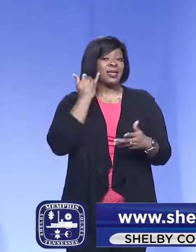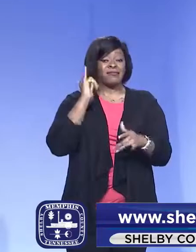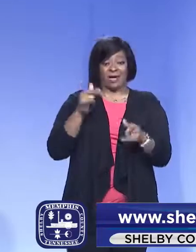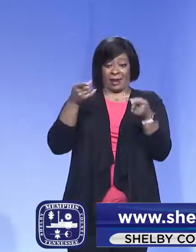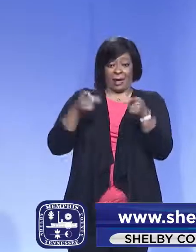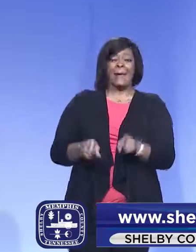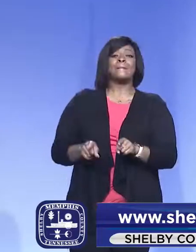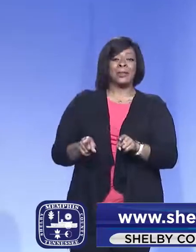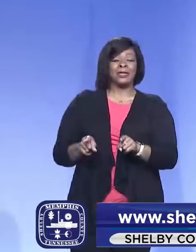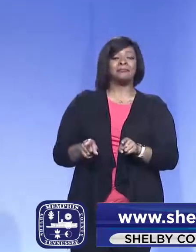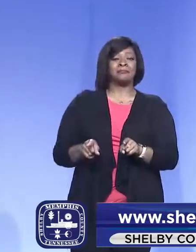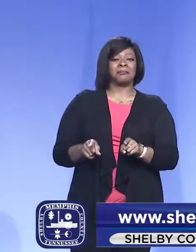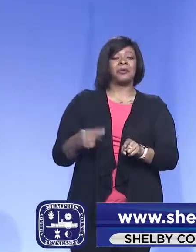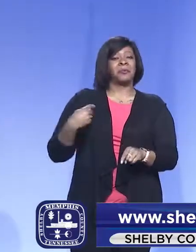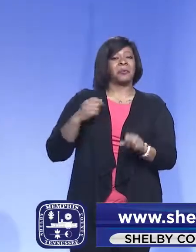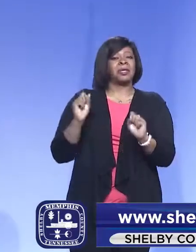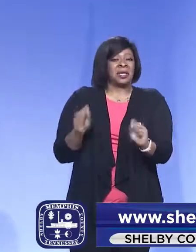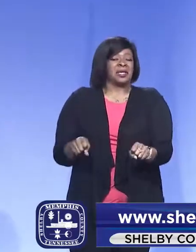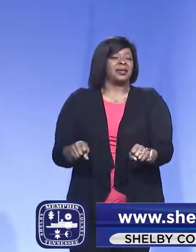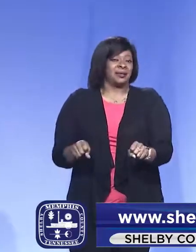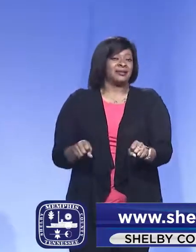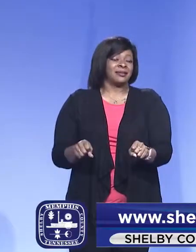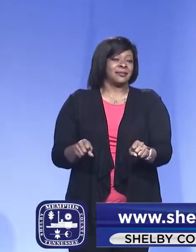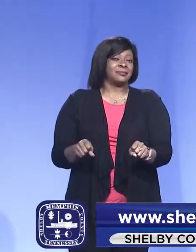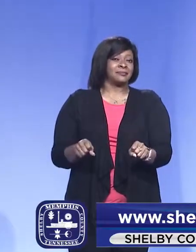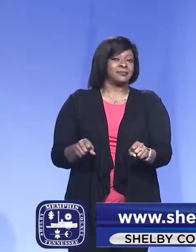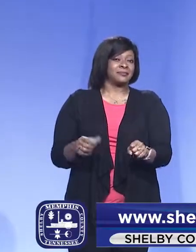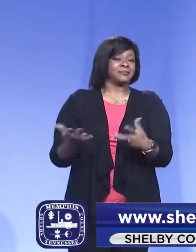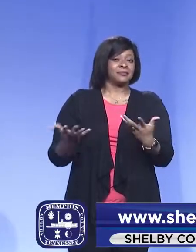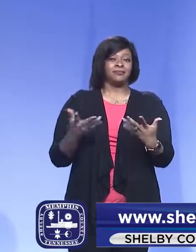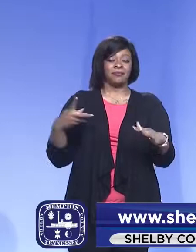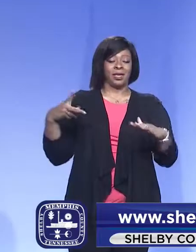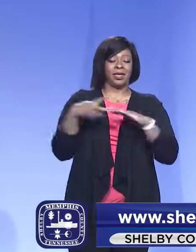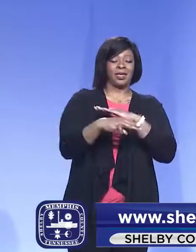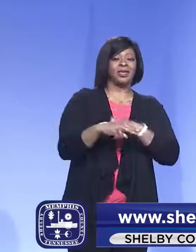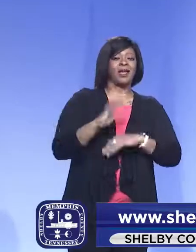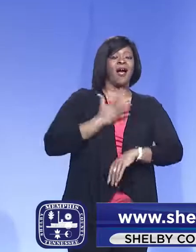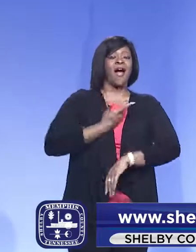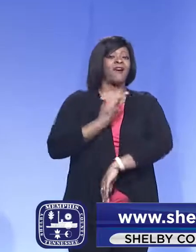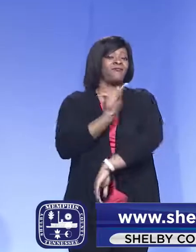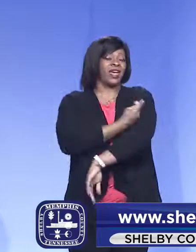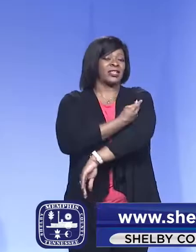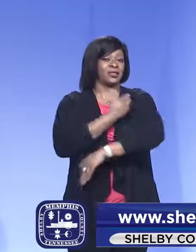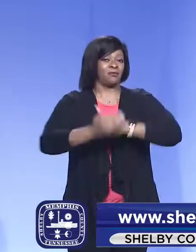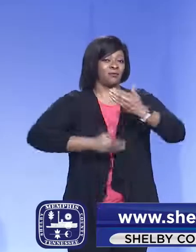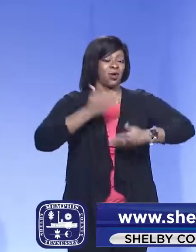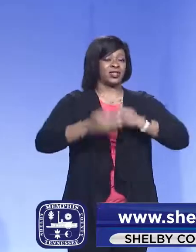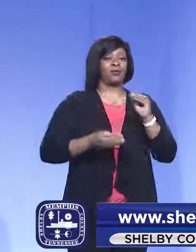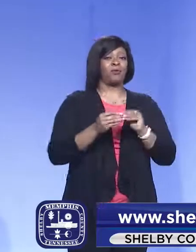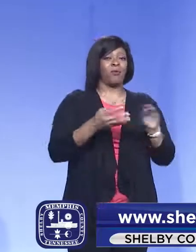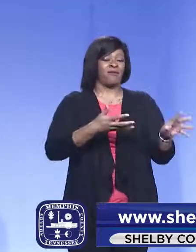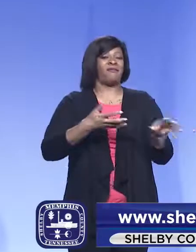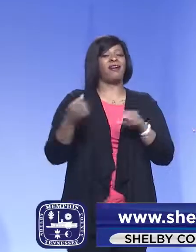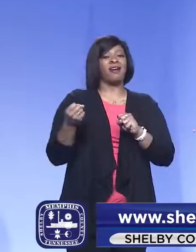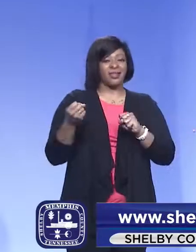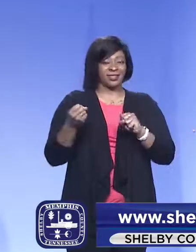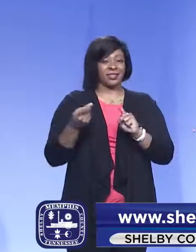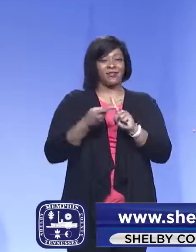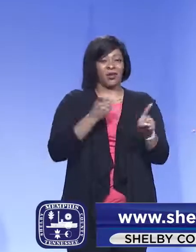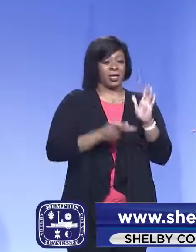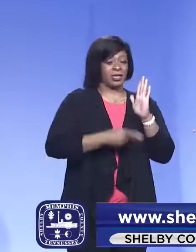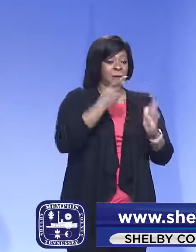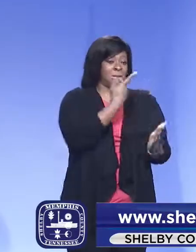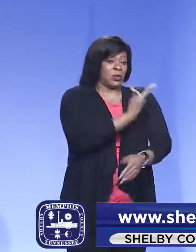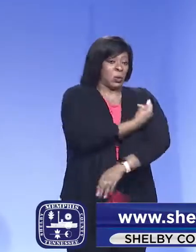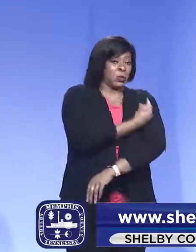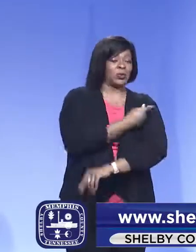happens, that we may be able to cut our vaccination process in half from the double